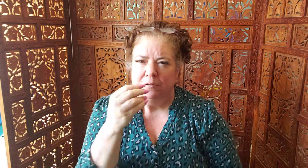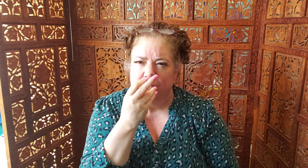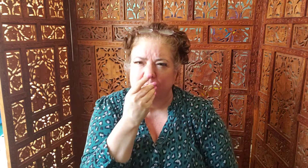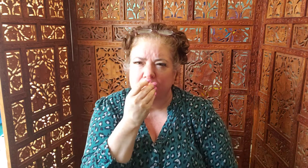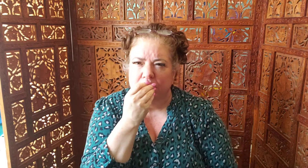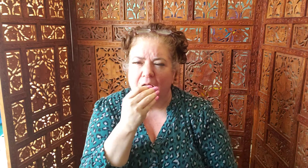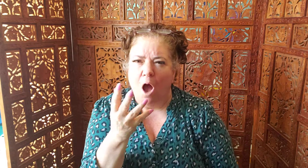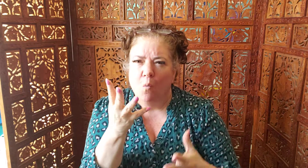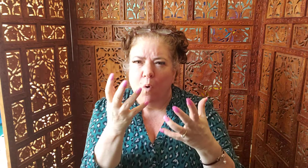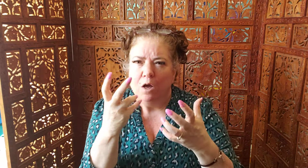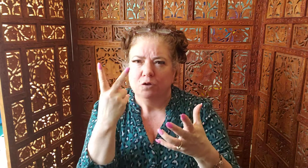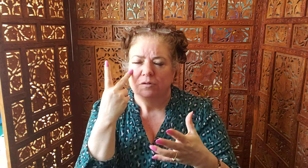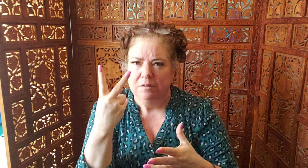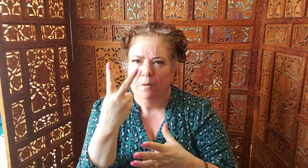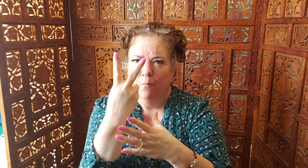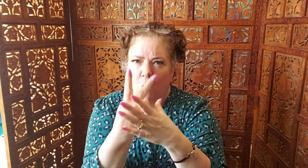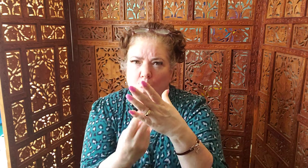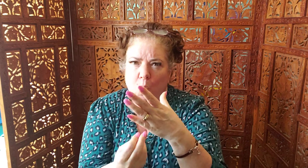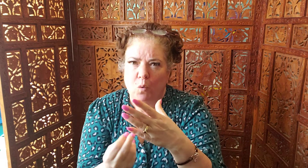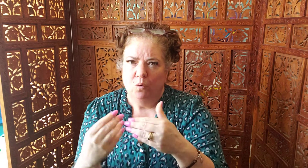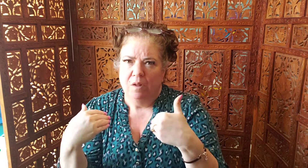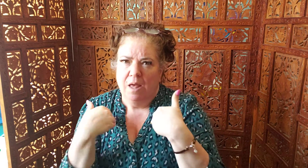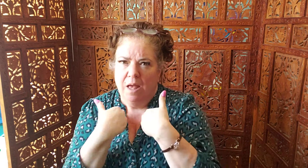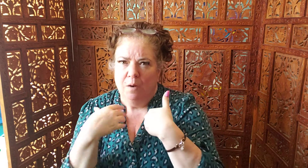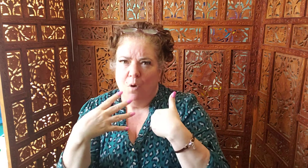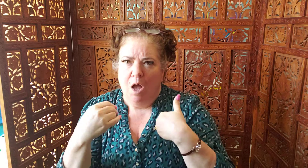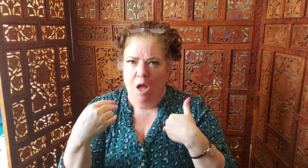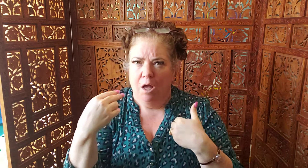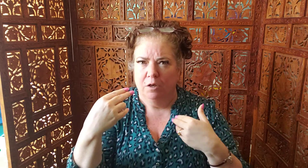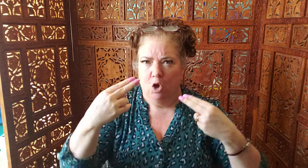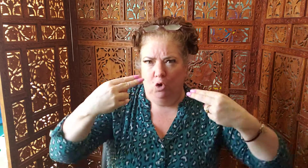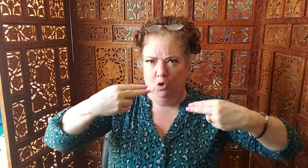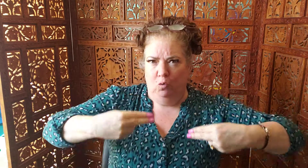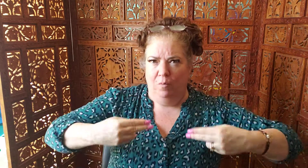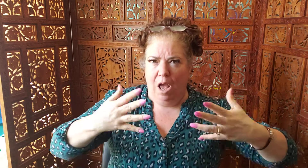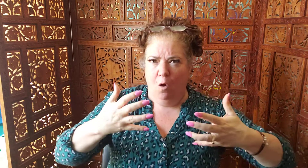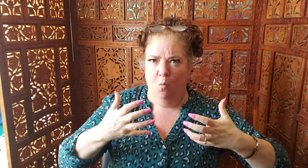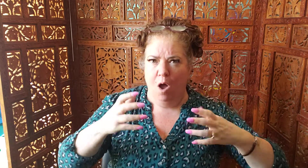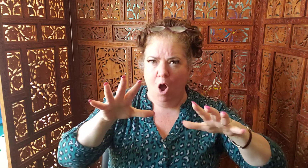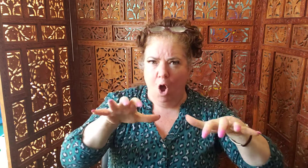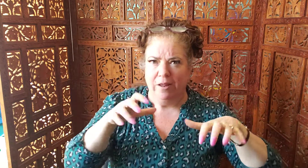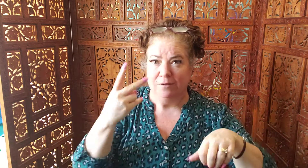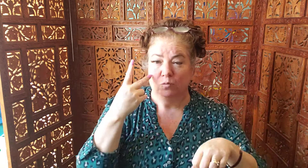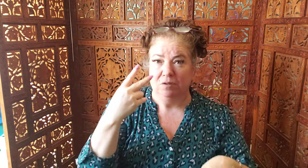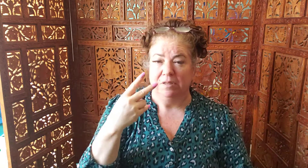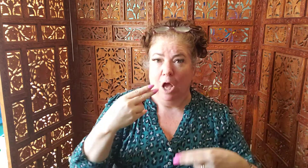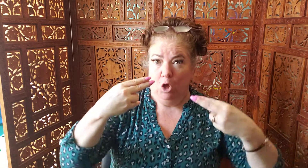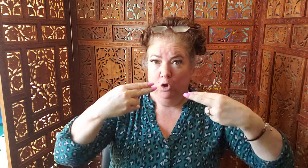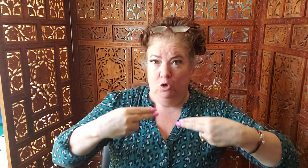in the workshop development, so the audience could see a human face and look at a